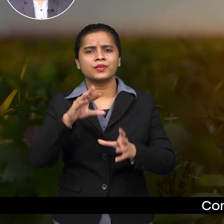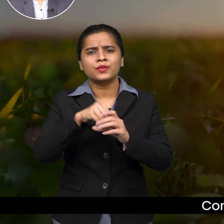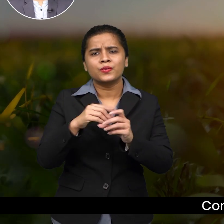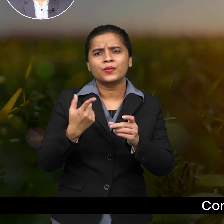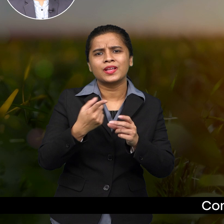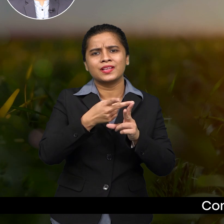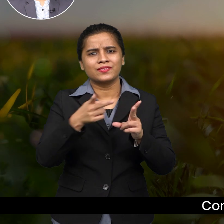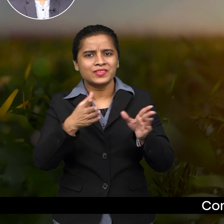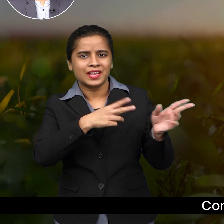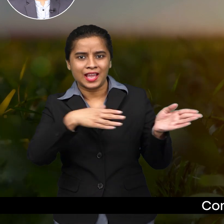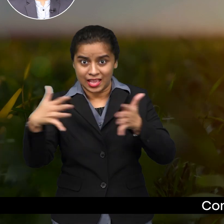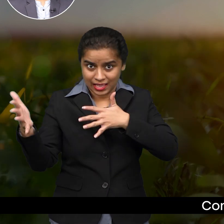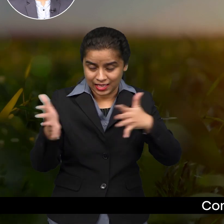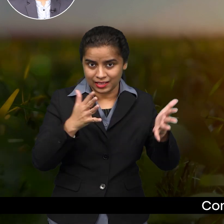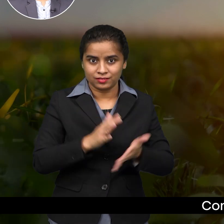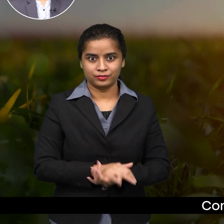composition of air,